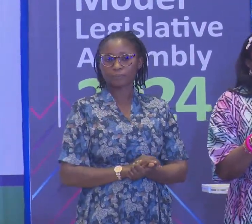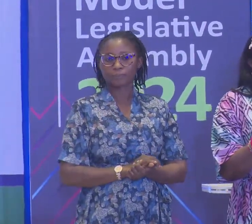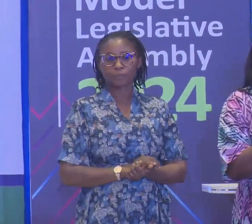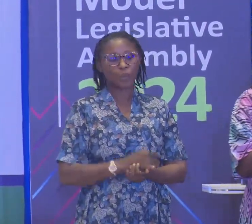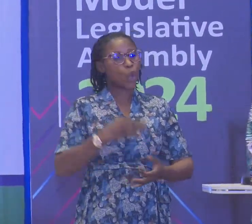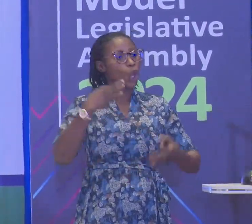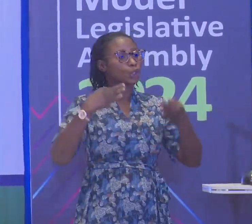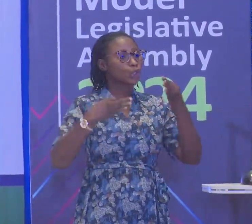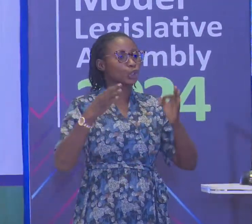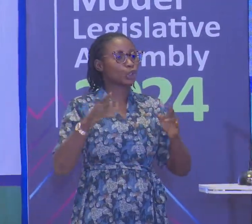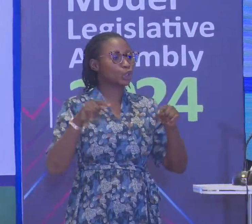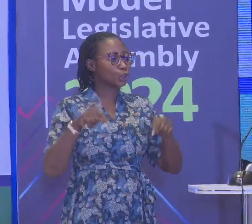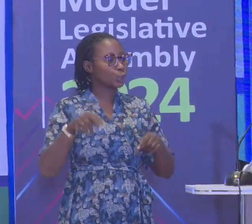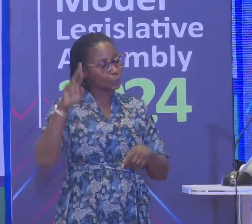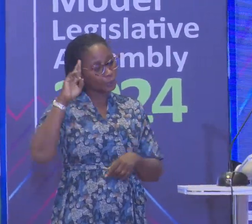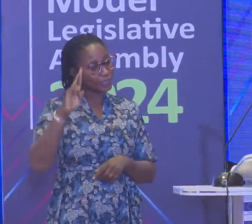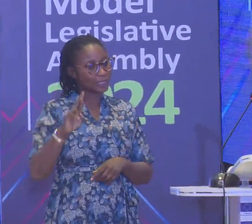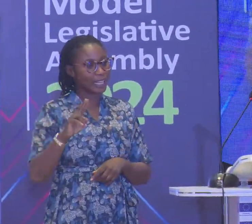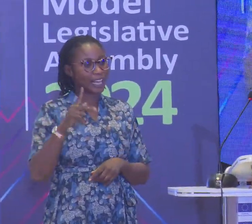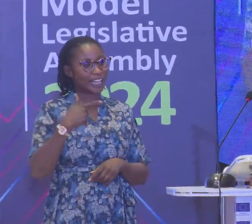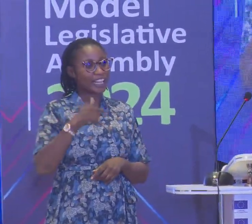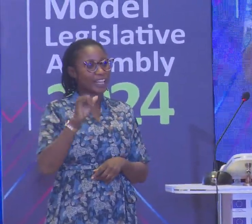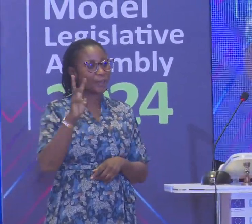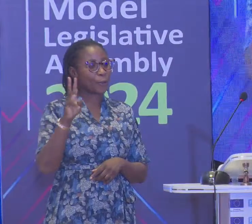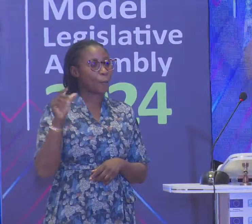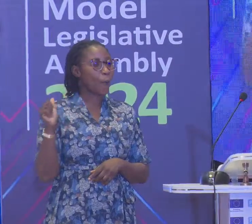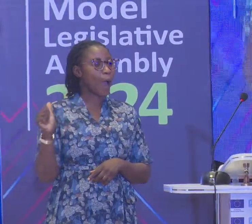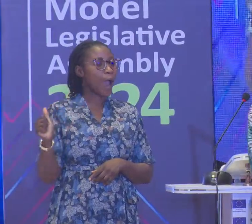Judges today, Mr. Patrick Giwa, former